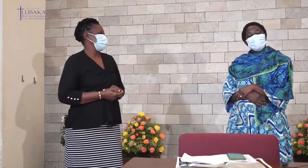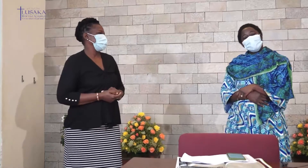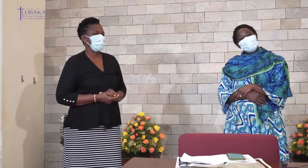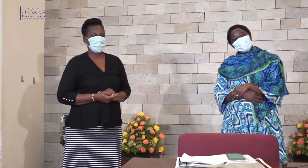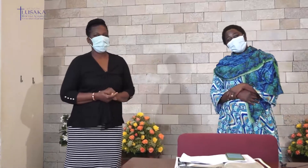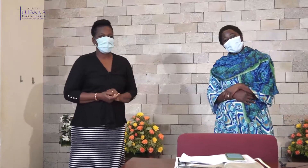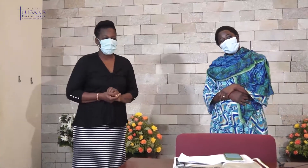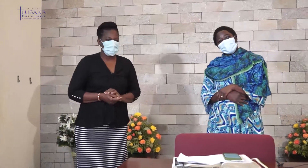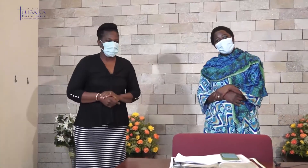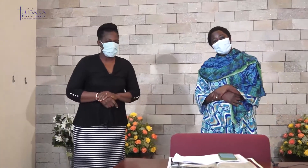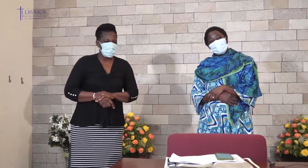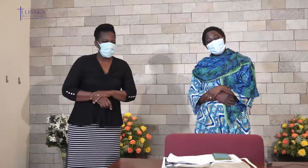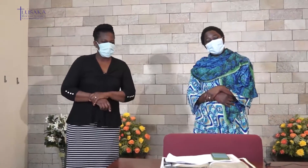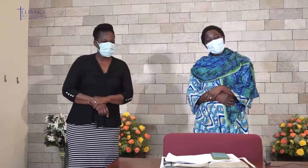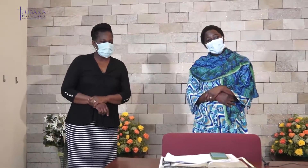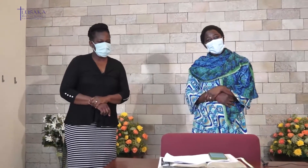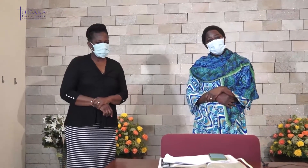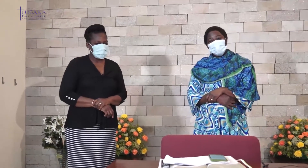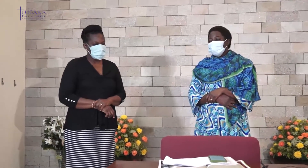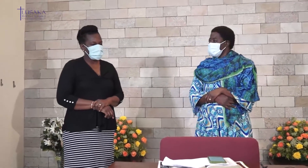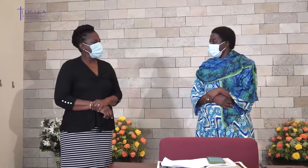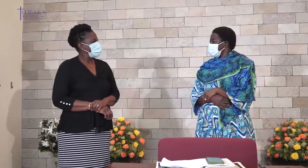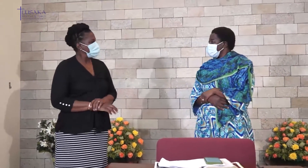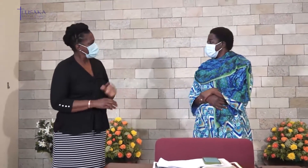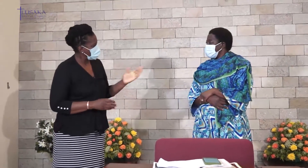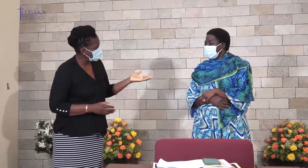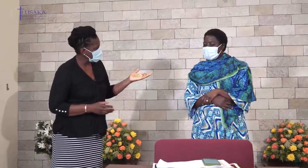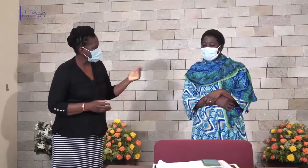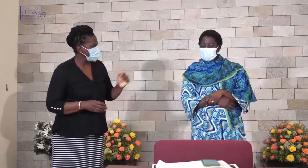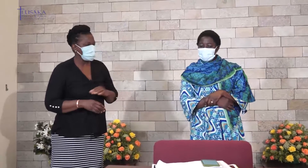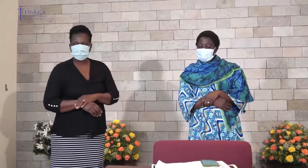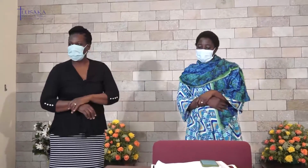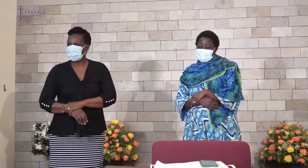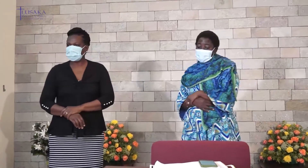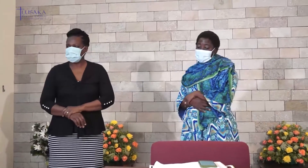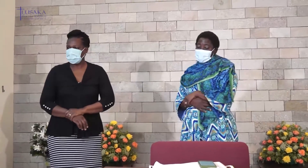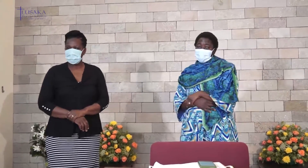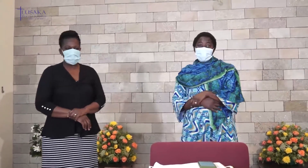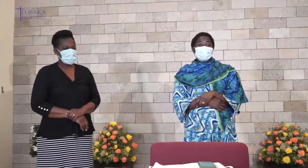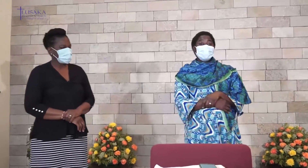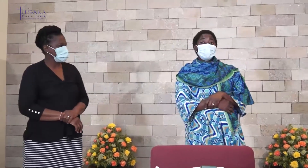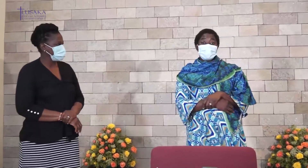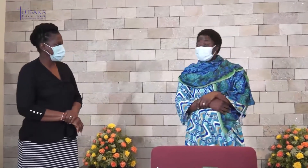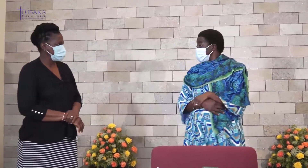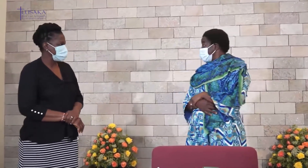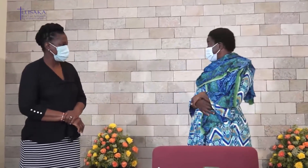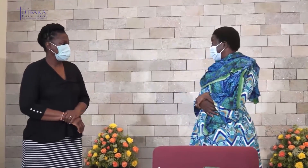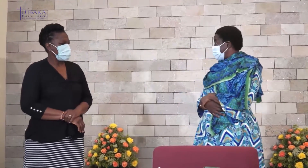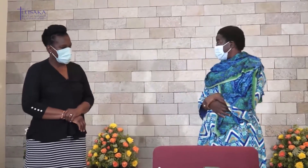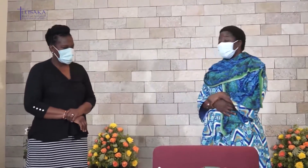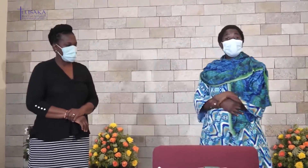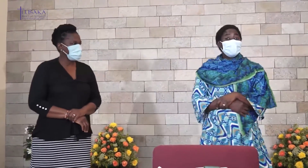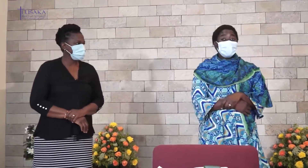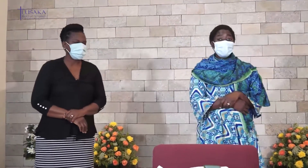Lulu. So we'll sing a song. What's the title of the song, Auntie Ruth? We're going to praise the